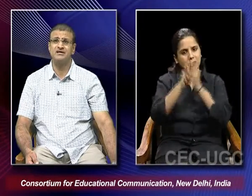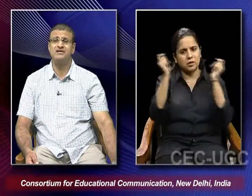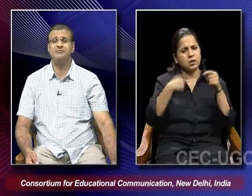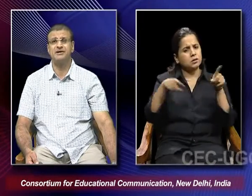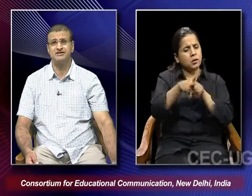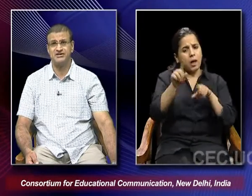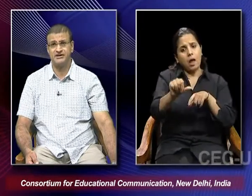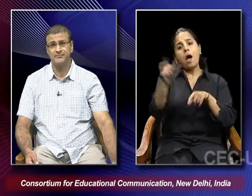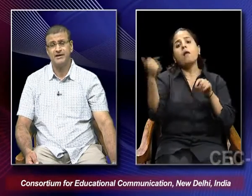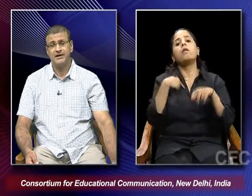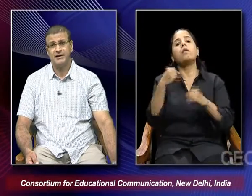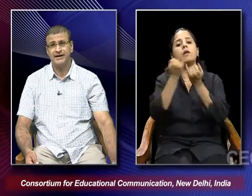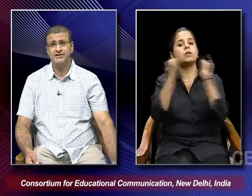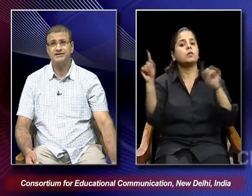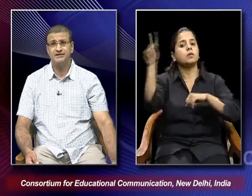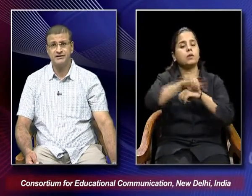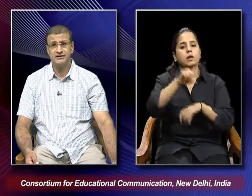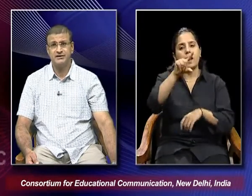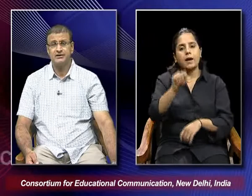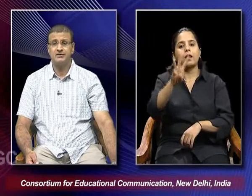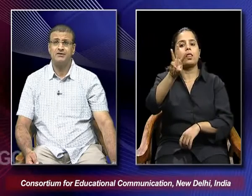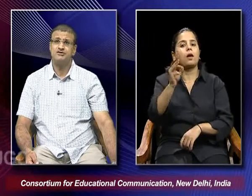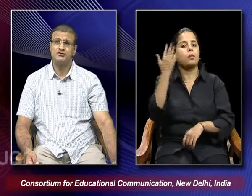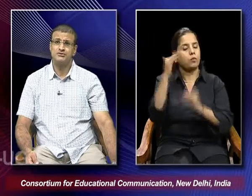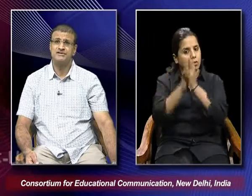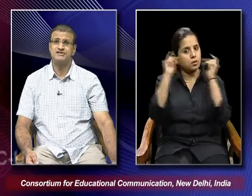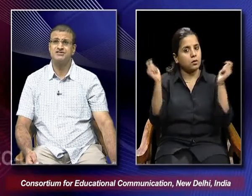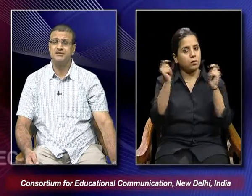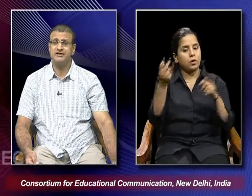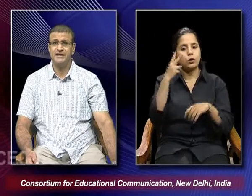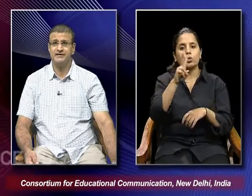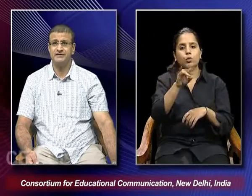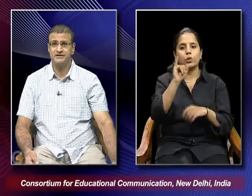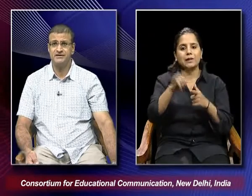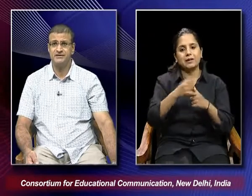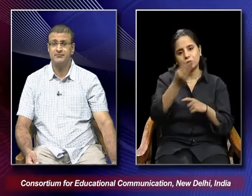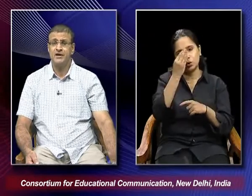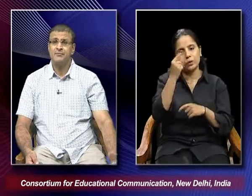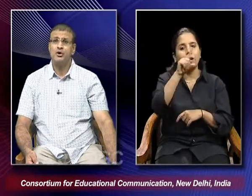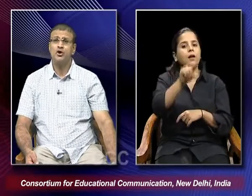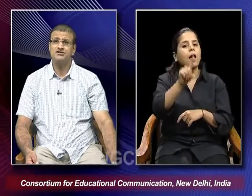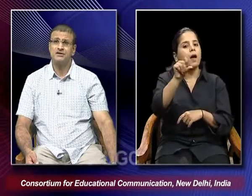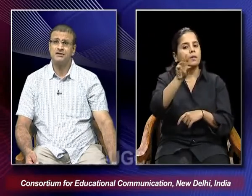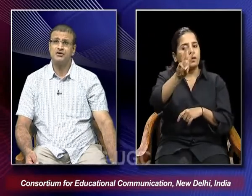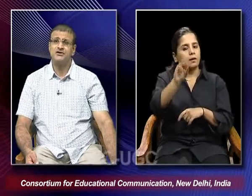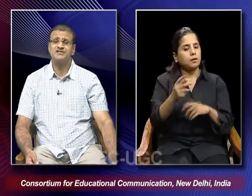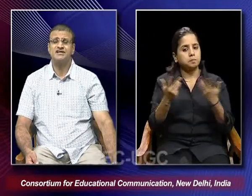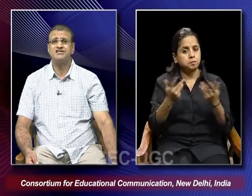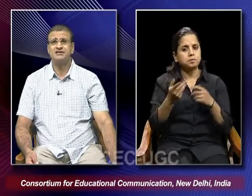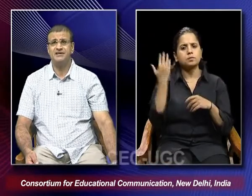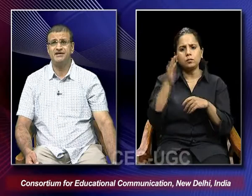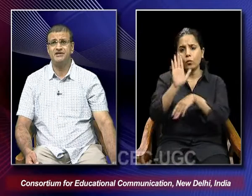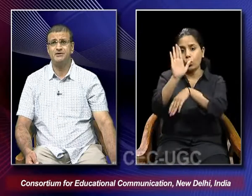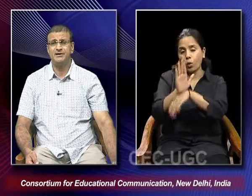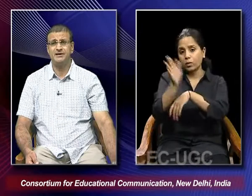another Independence Day in 1930, which was 26 January 1930. Because the Congress session